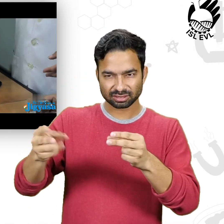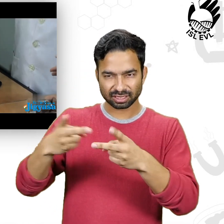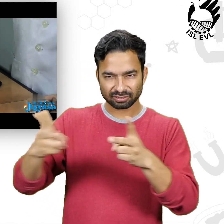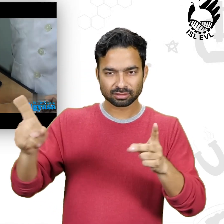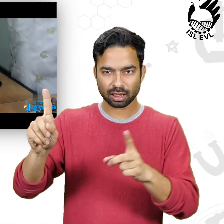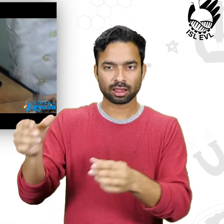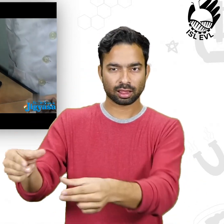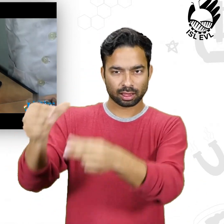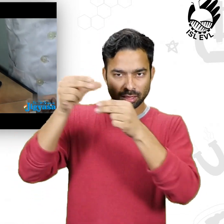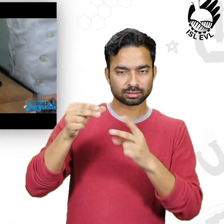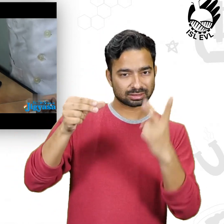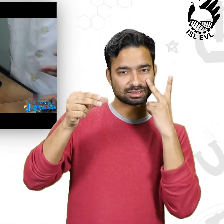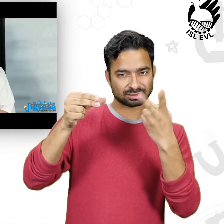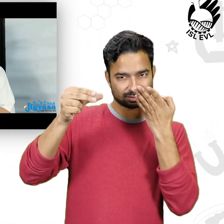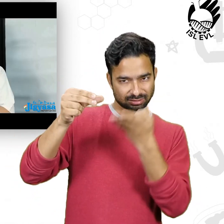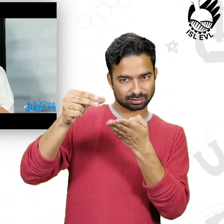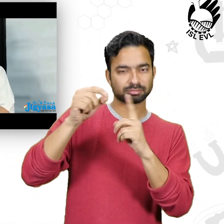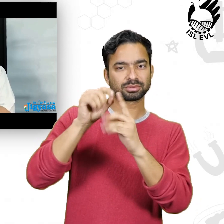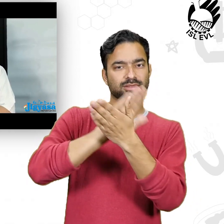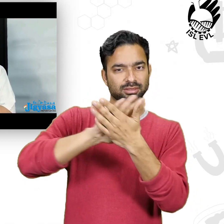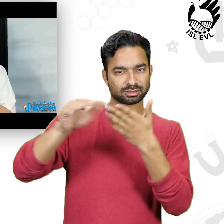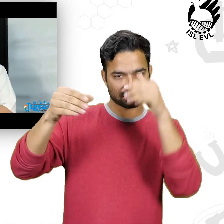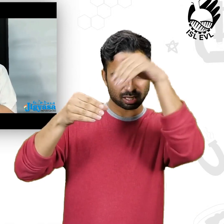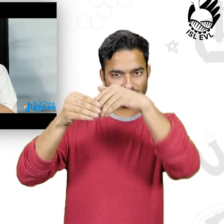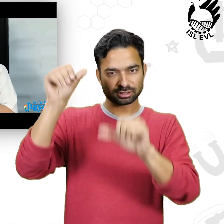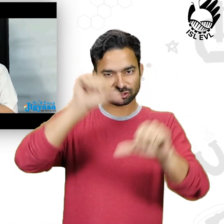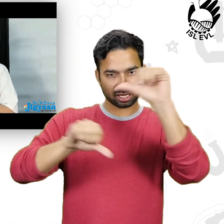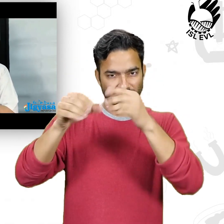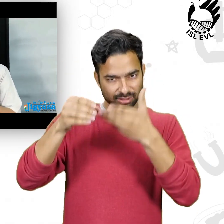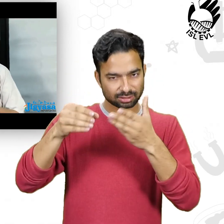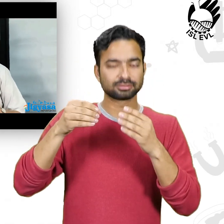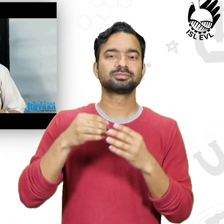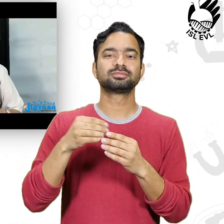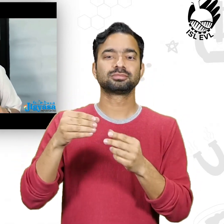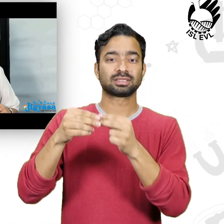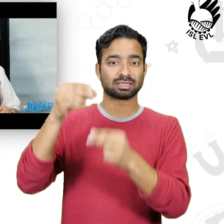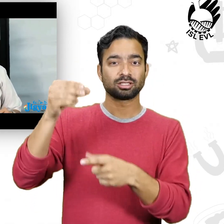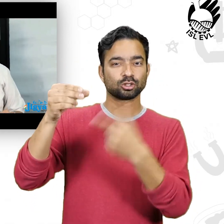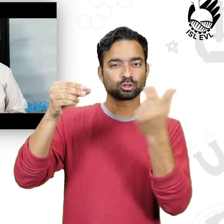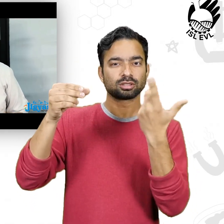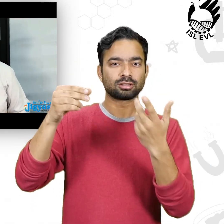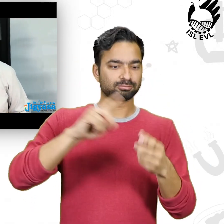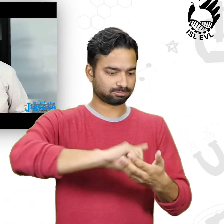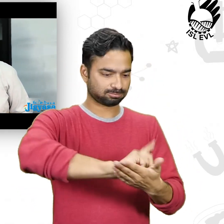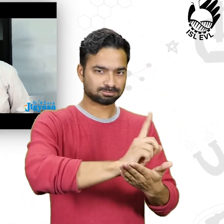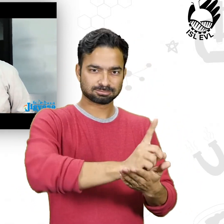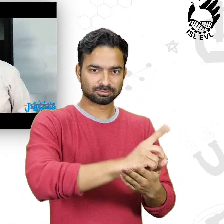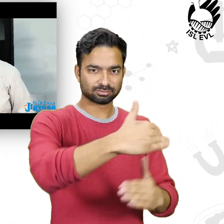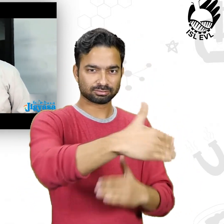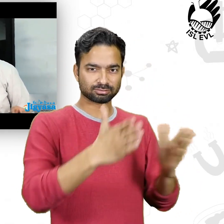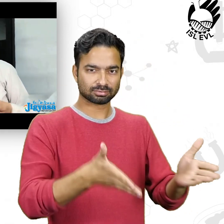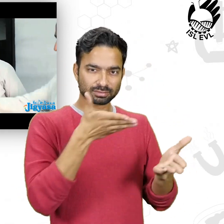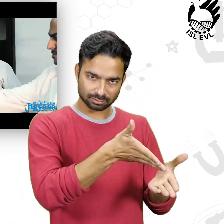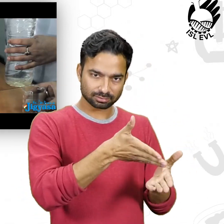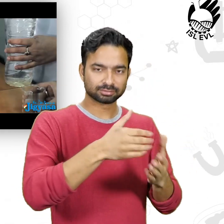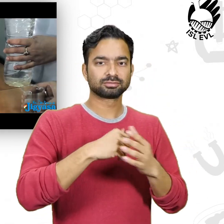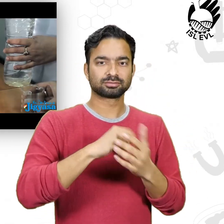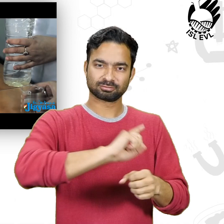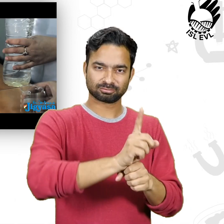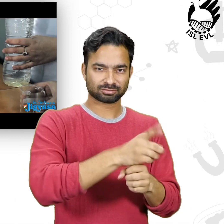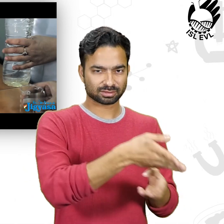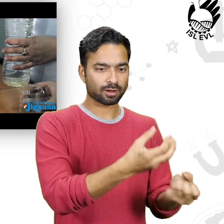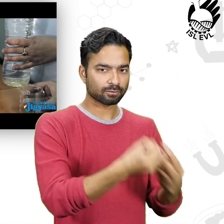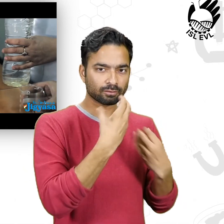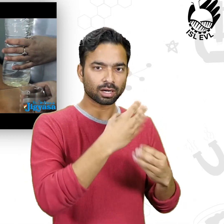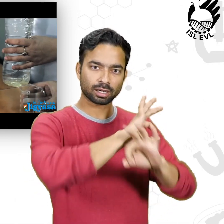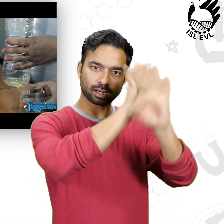samples. Let's take one. We are going to see the pH of this sample. For pH, we are going to use the pH meter. This